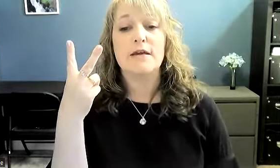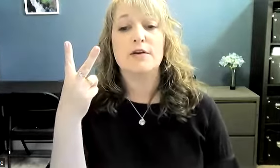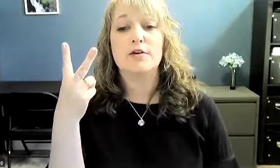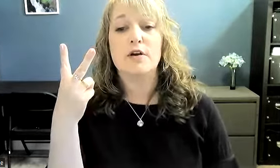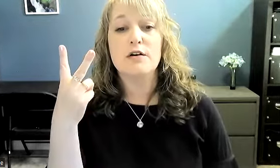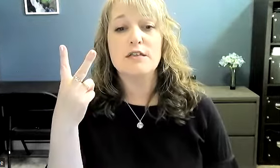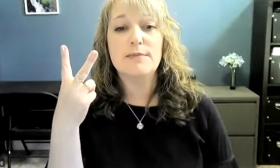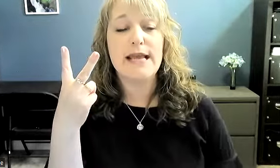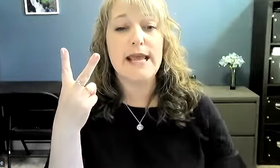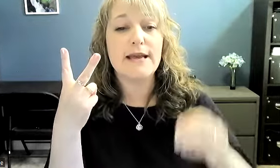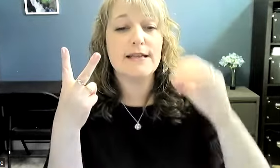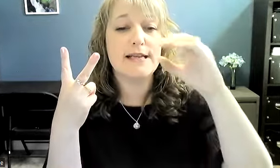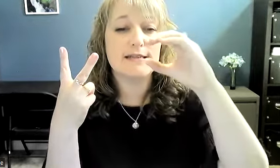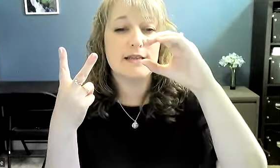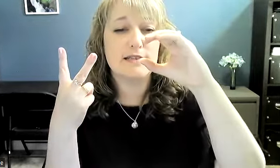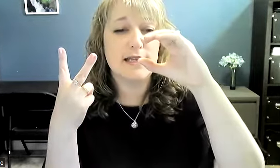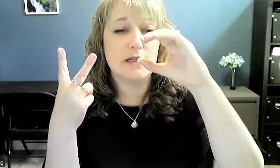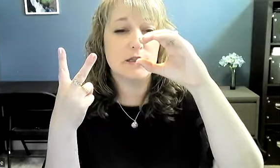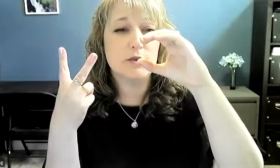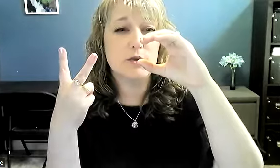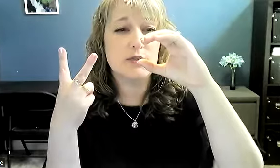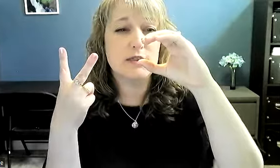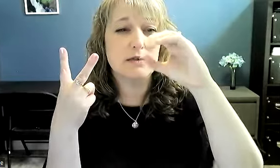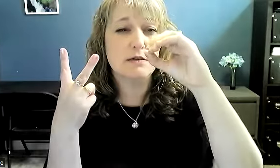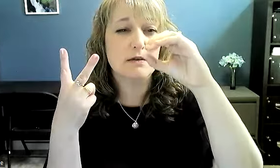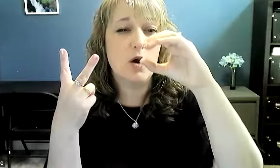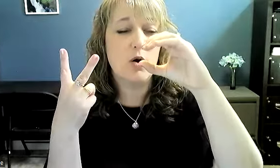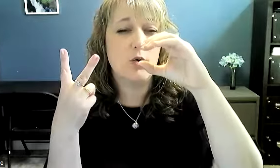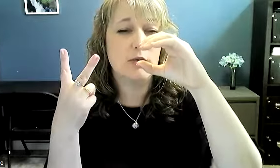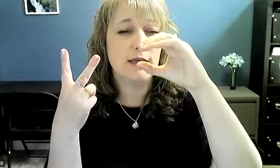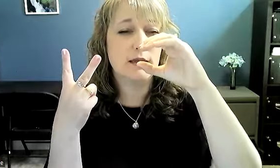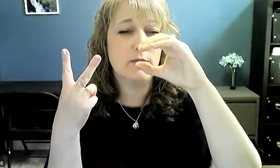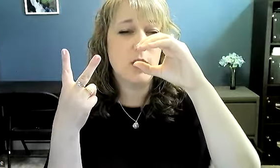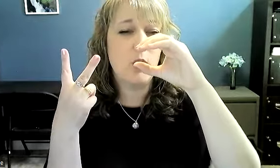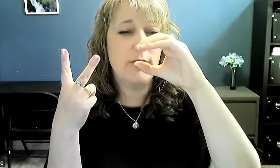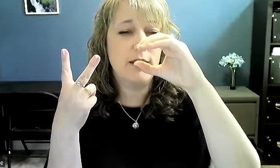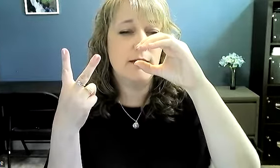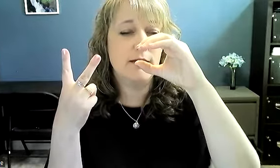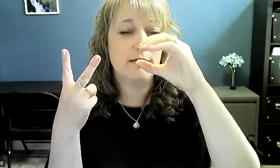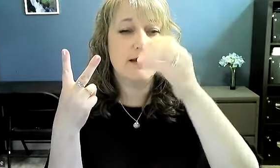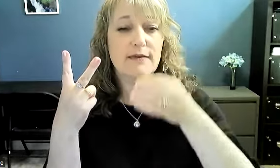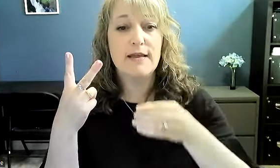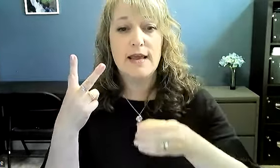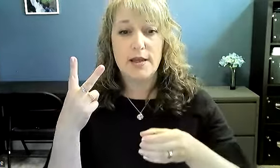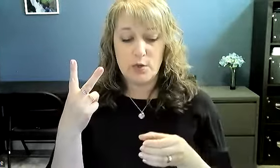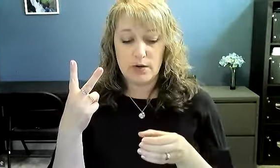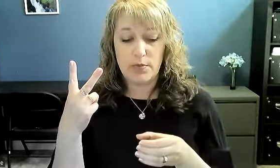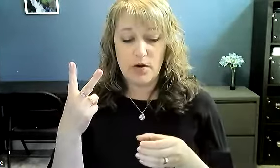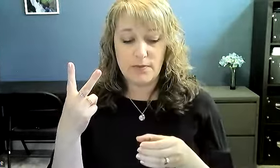on your non-dominant hand, it's like a loose O, like a little bit open, okay? And you want your palm